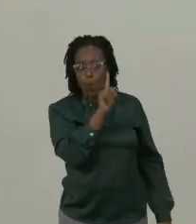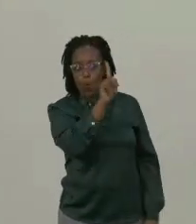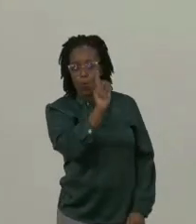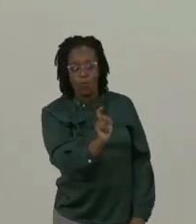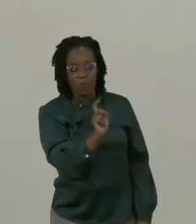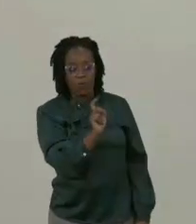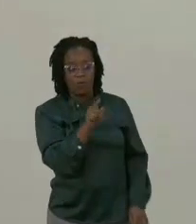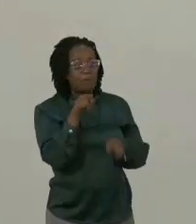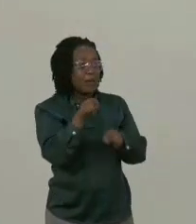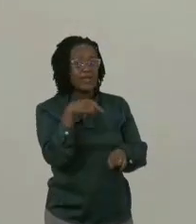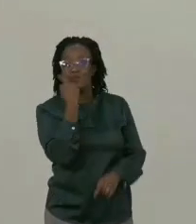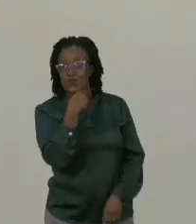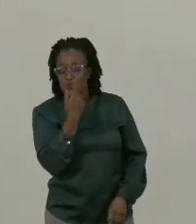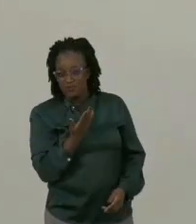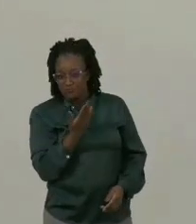You understand?